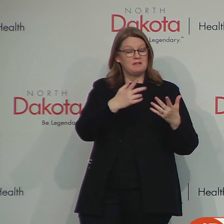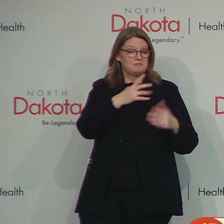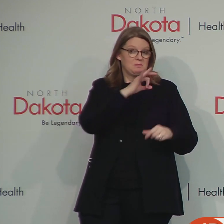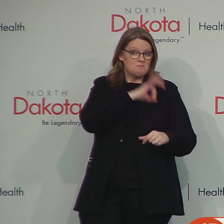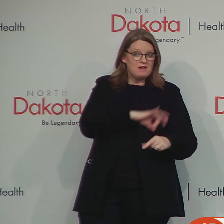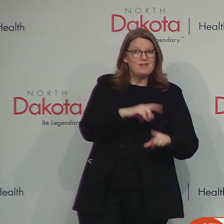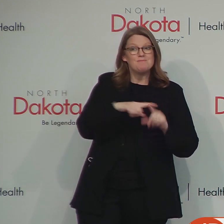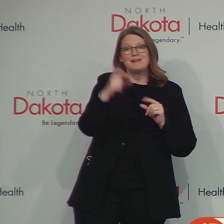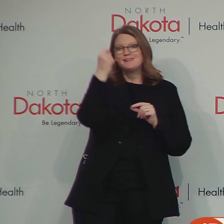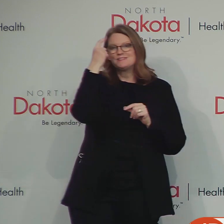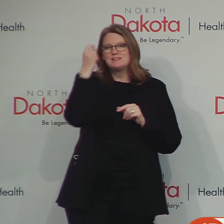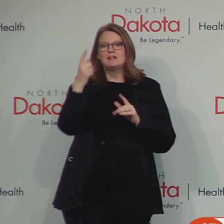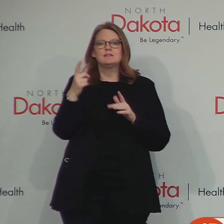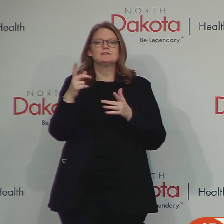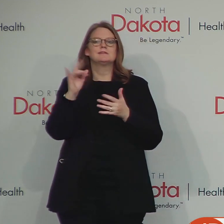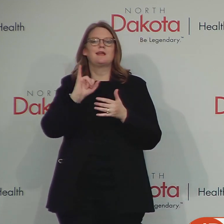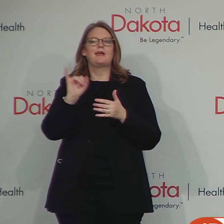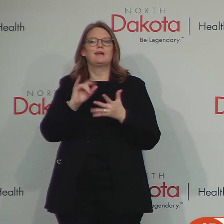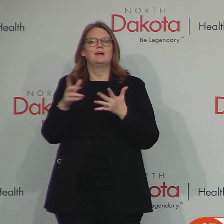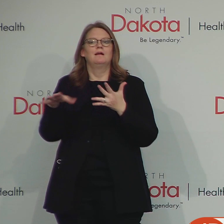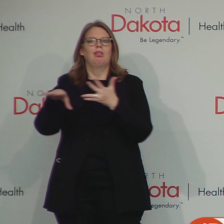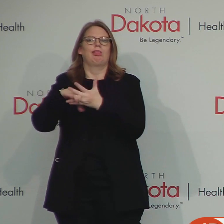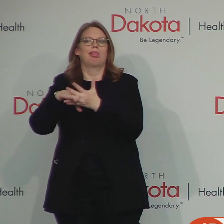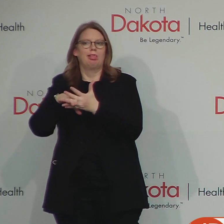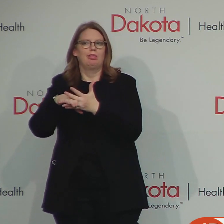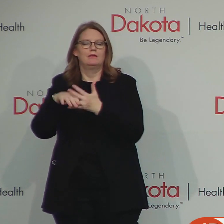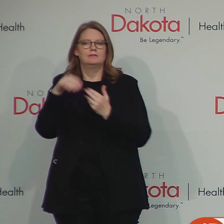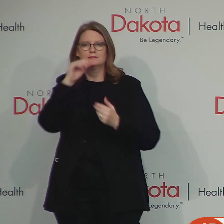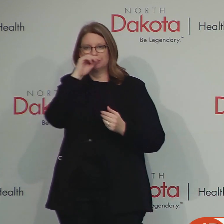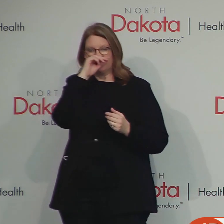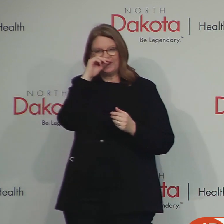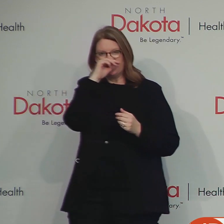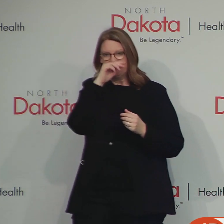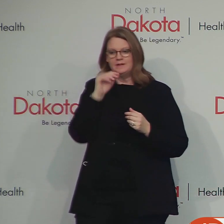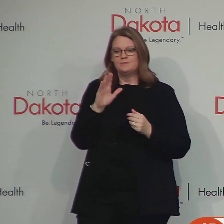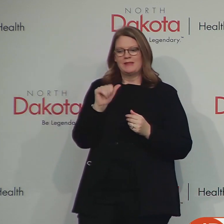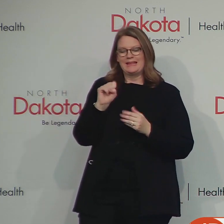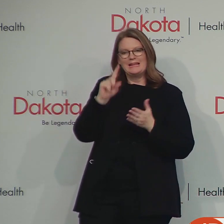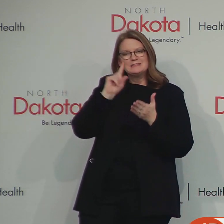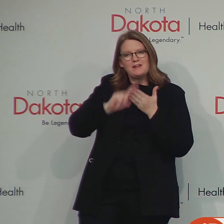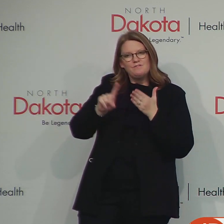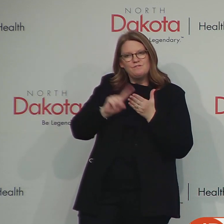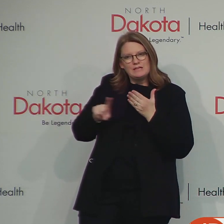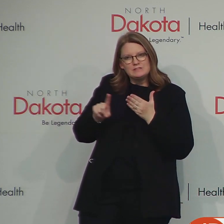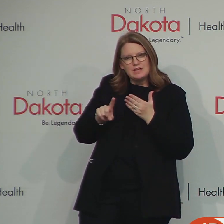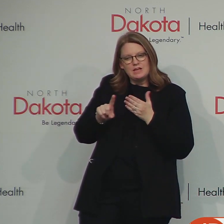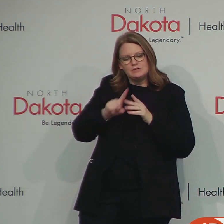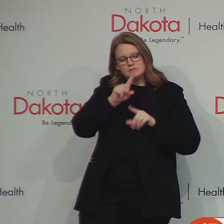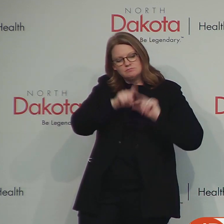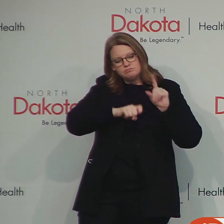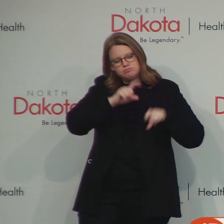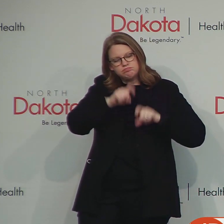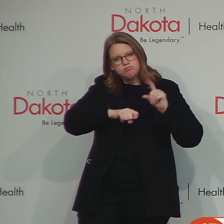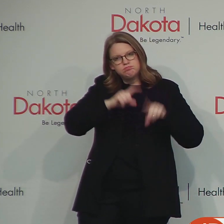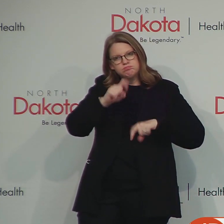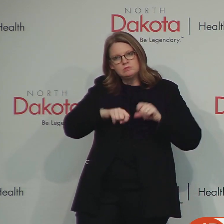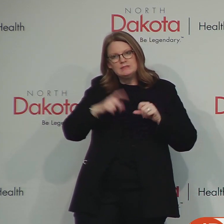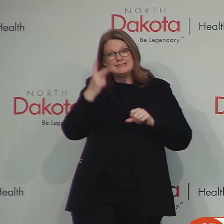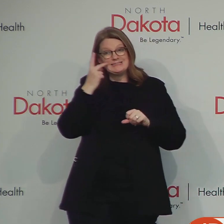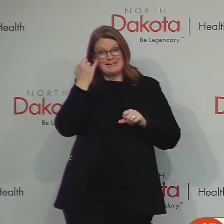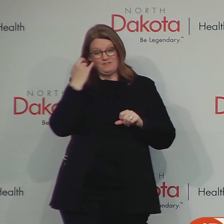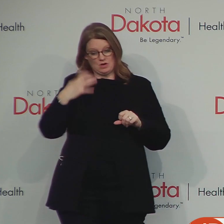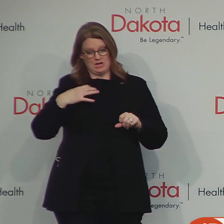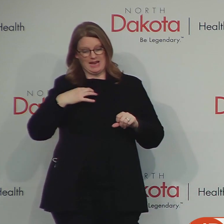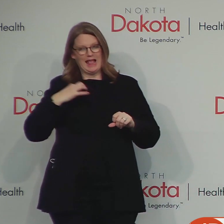To eliminate these gaps, the Department of Health has updated the case investigator scripting to assess eligibility